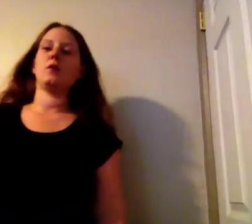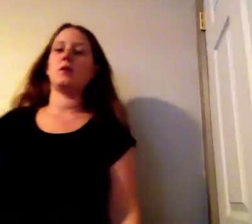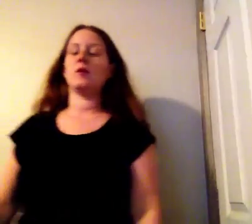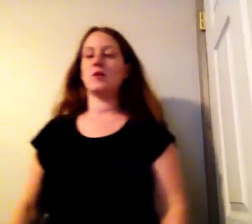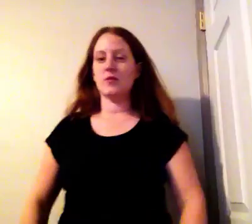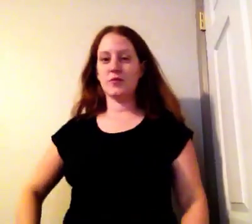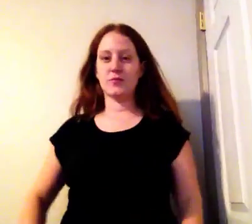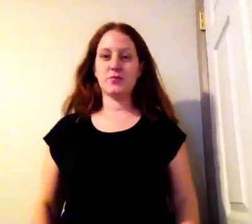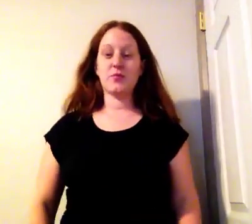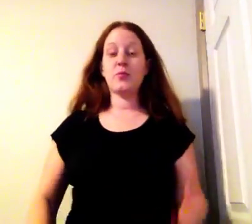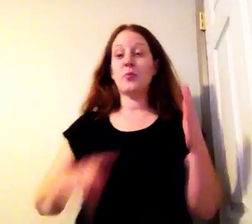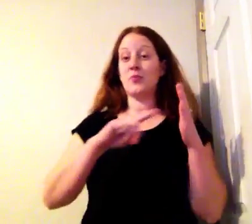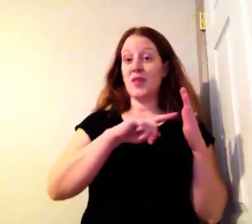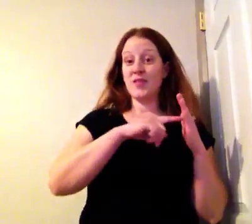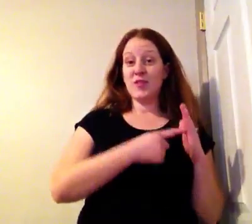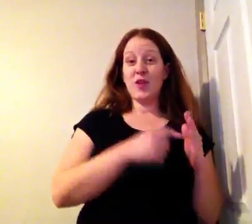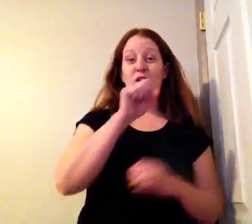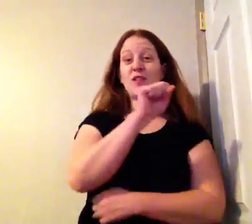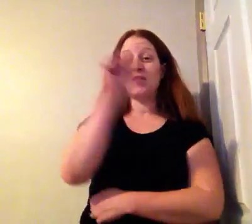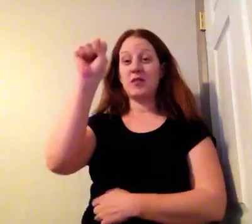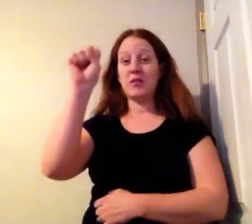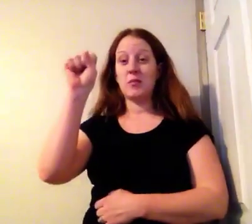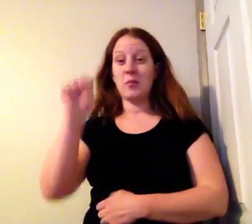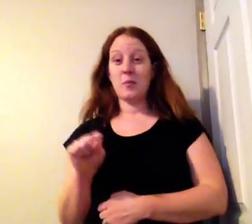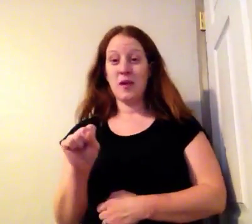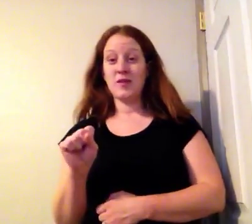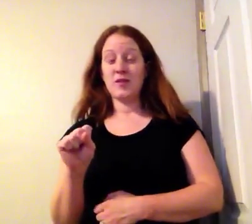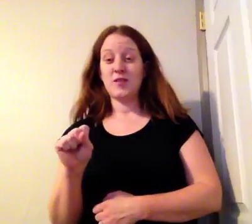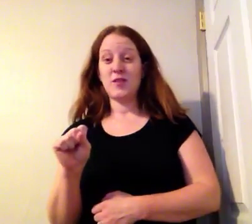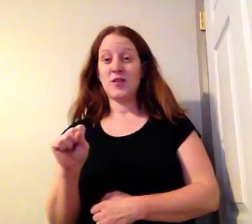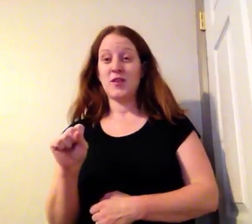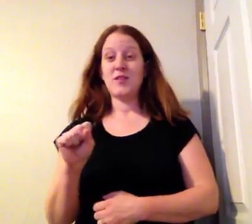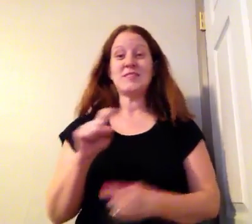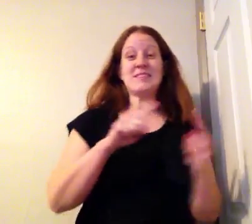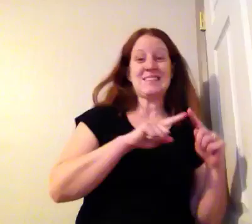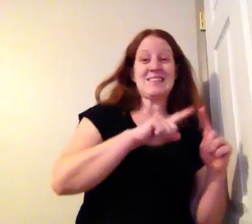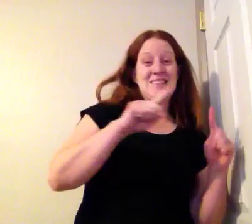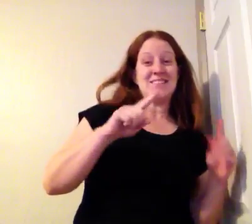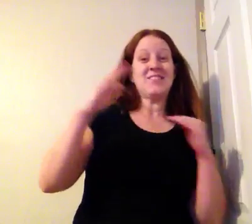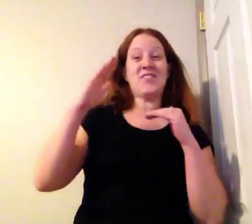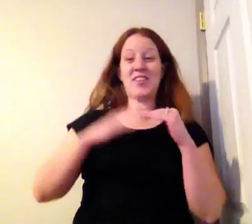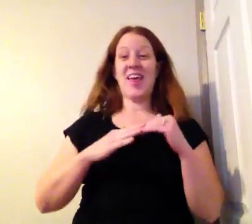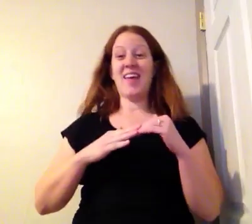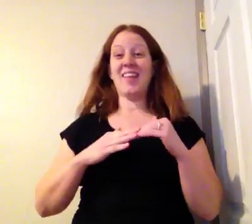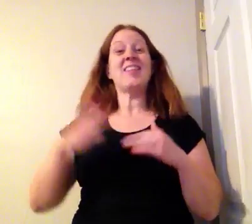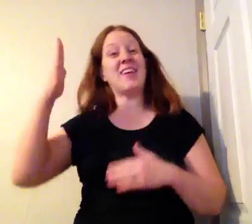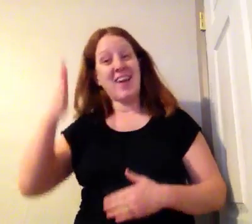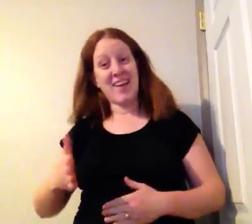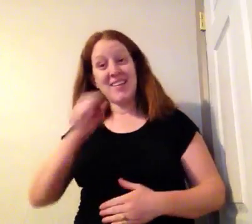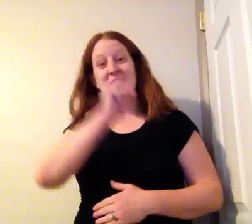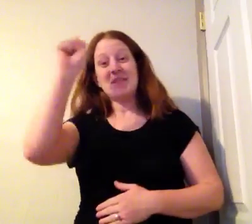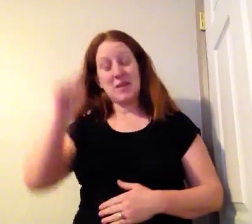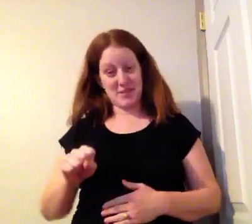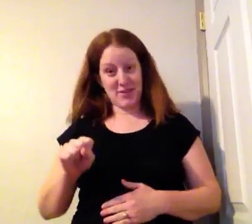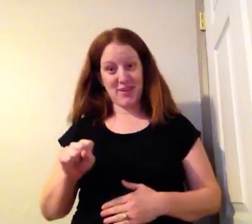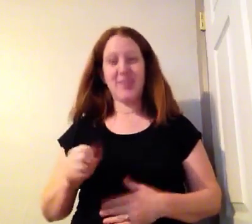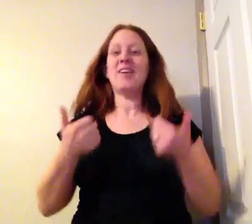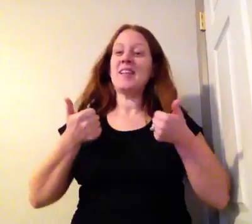beginning of the semester. Usually the sound I get at the end of the semester. Okay, let's try again. Get some air in your lungs. We